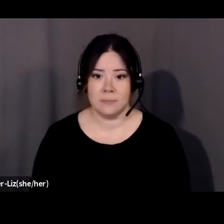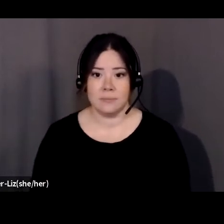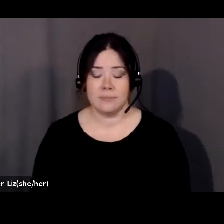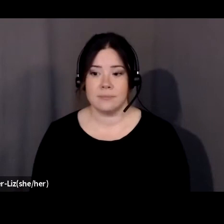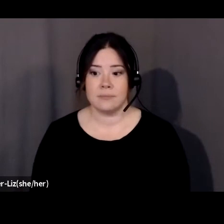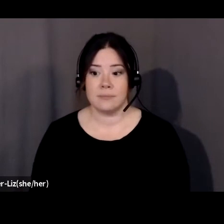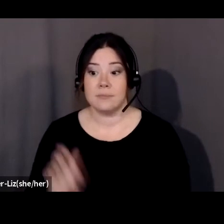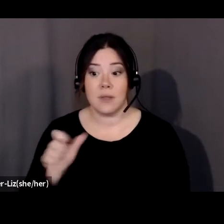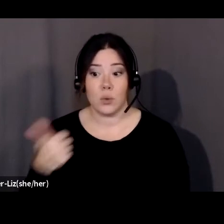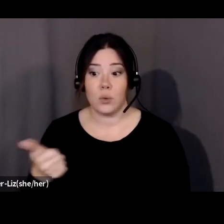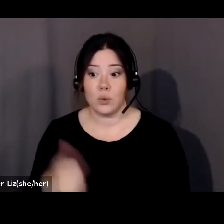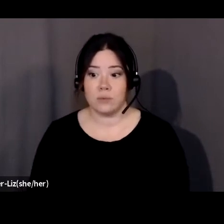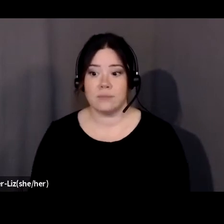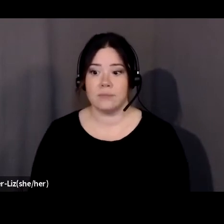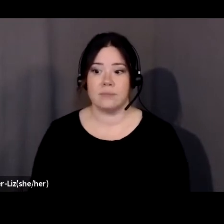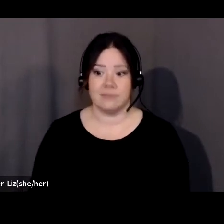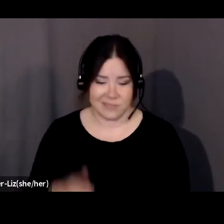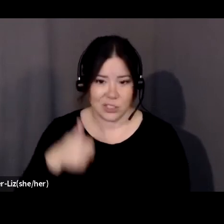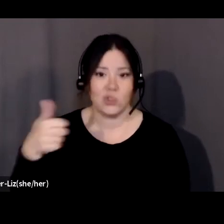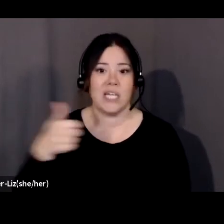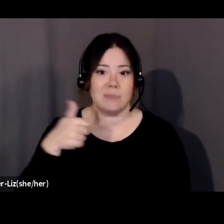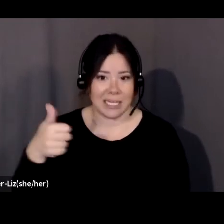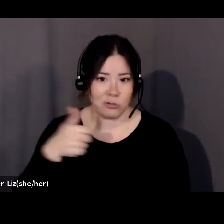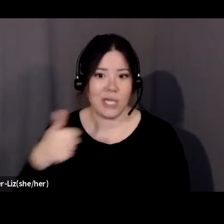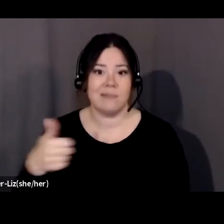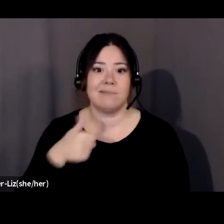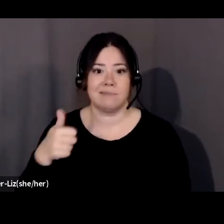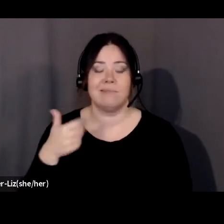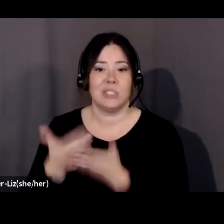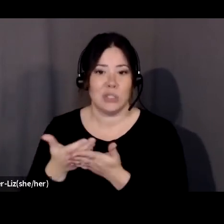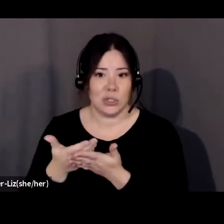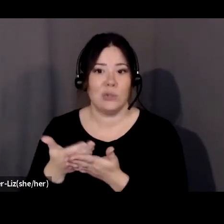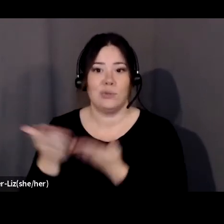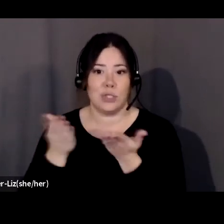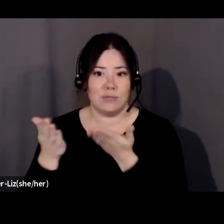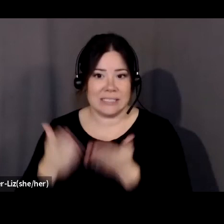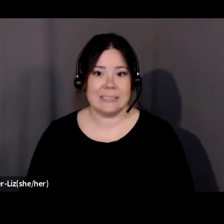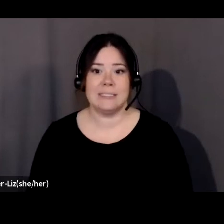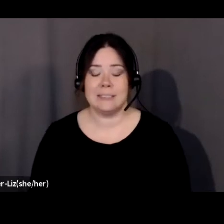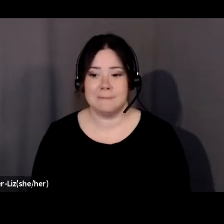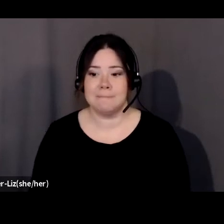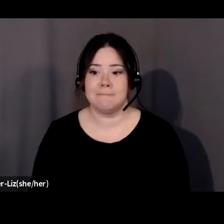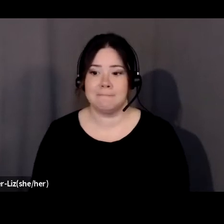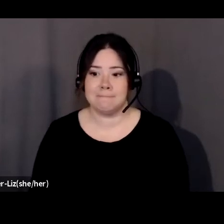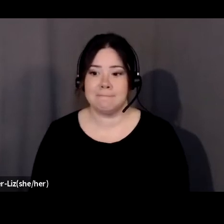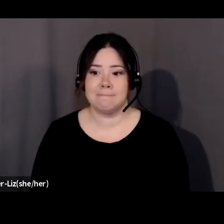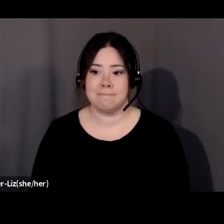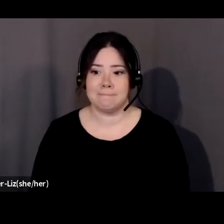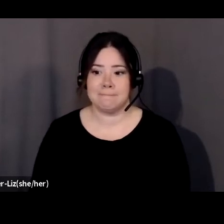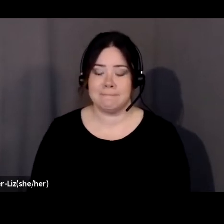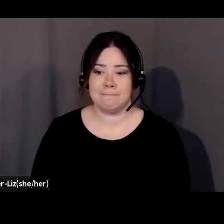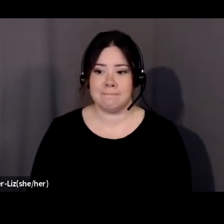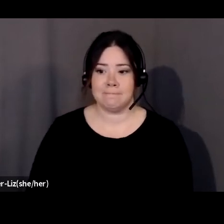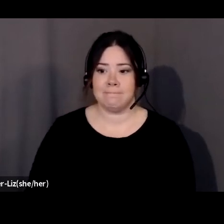Who else would like to add? Oh, Chuck says transportation to existing services. I'm giving it